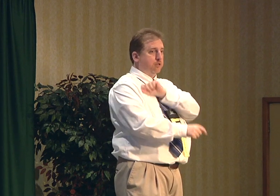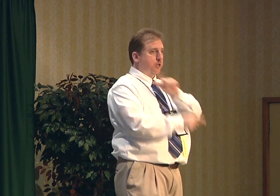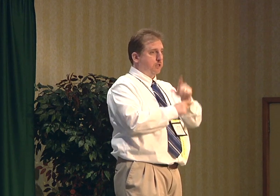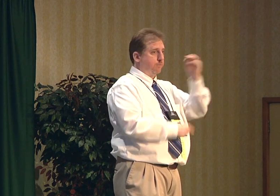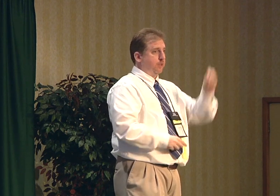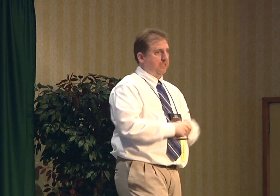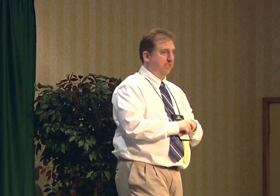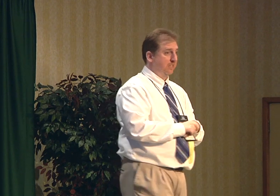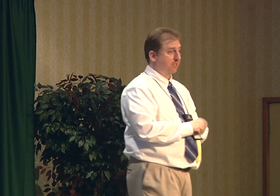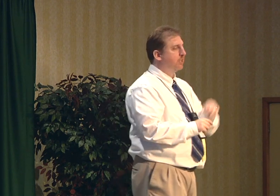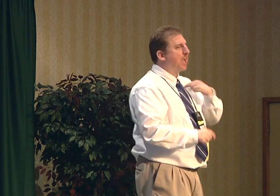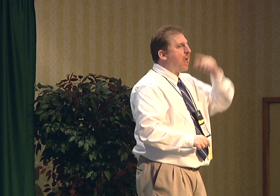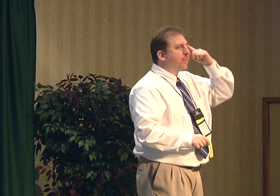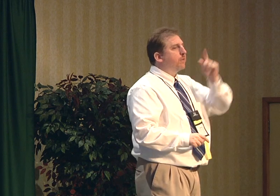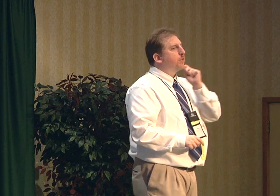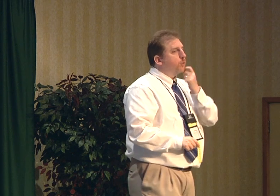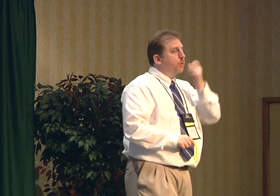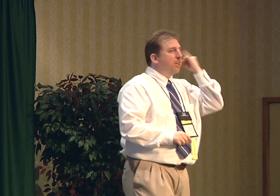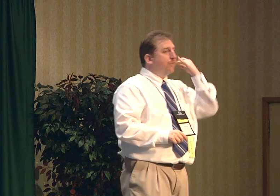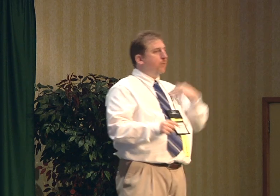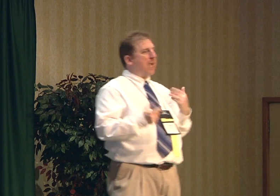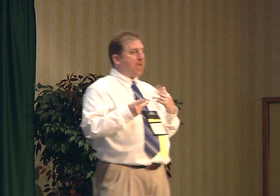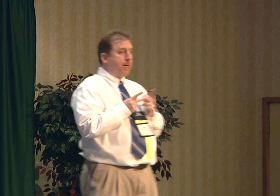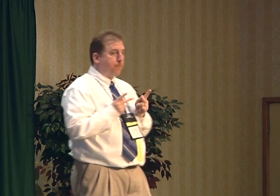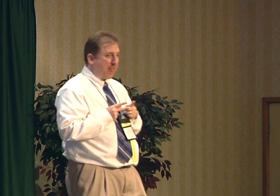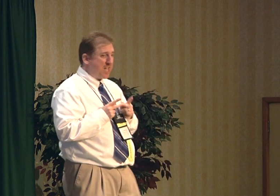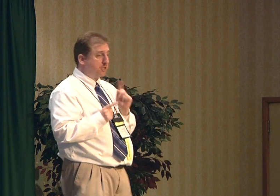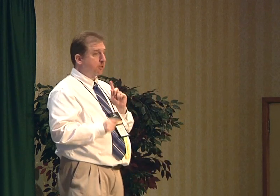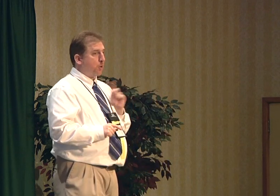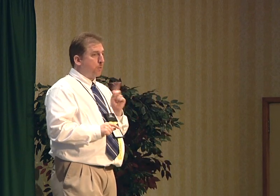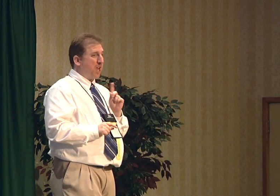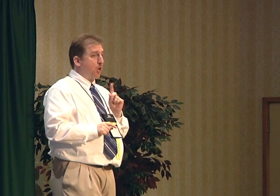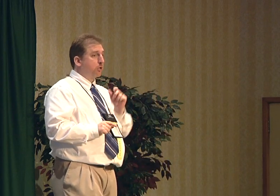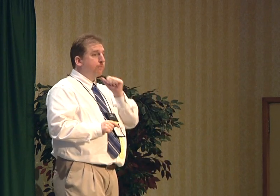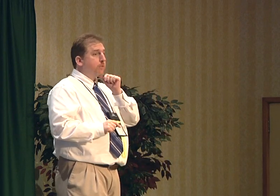hard of hearing people in St. Louis, Missouri. And it would be really cool if we had a place where